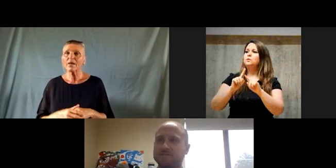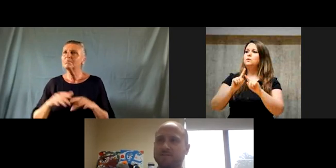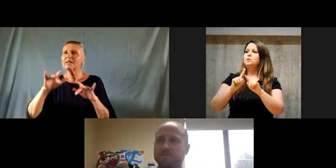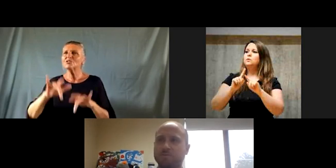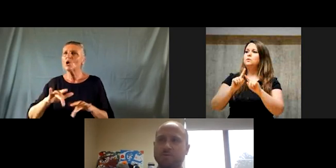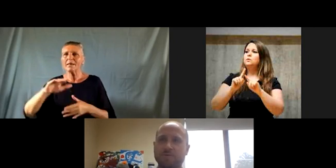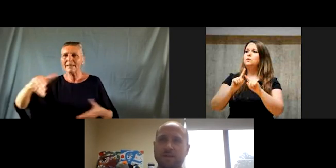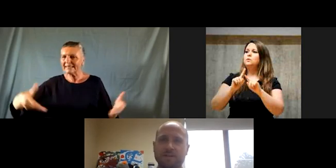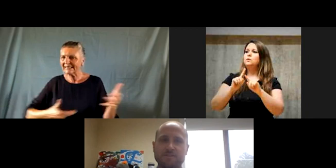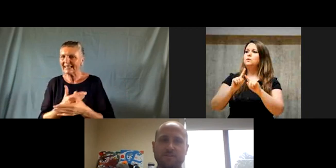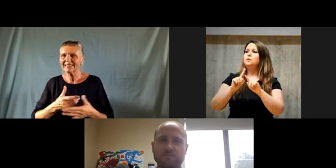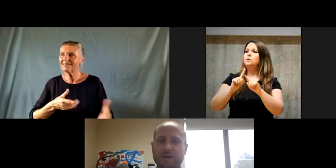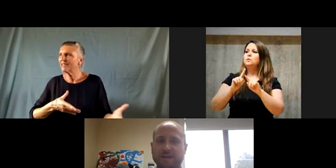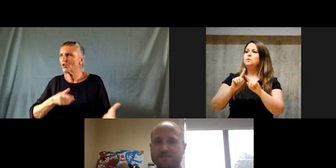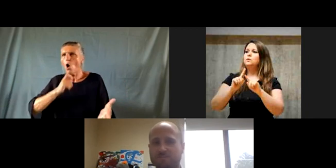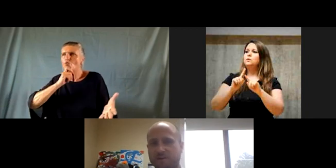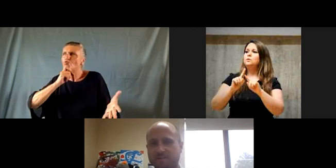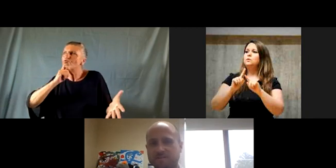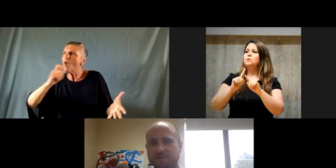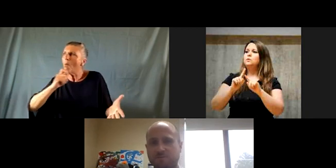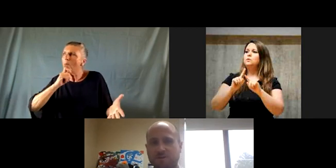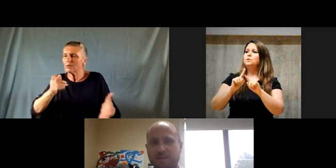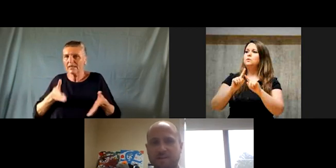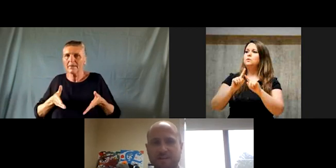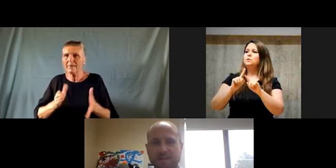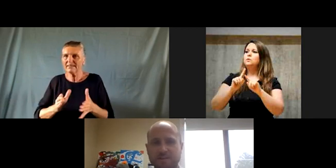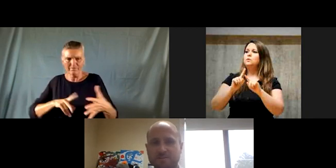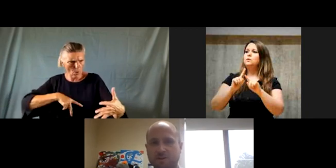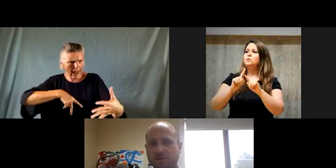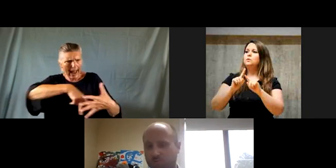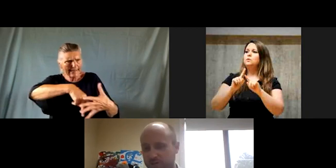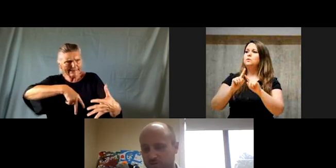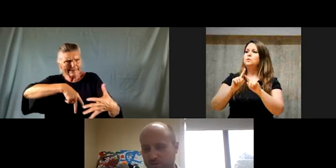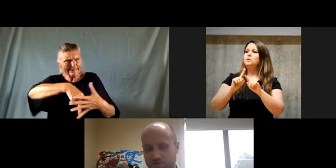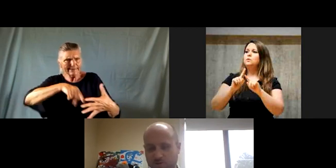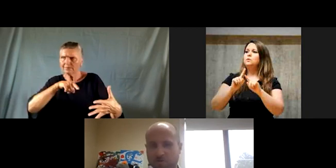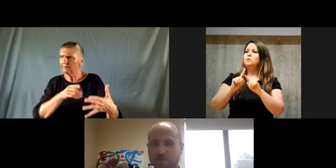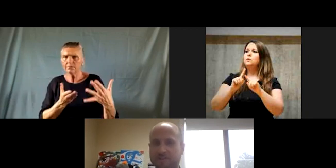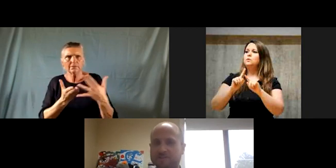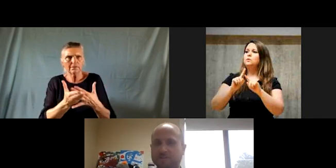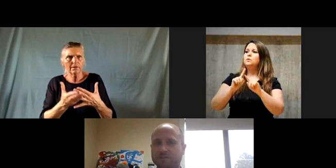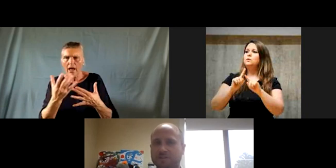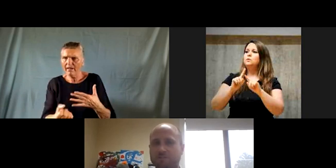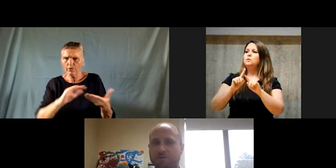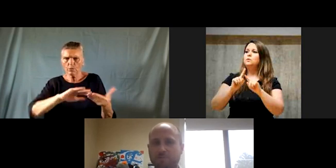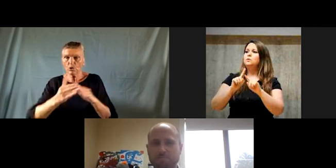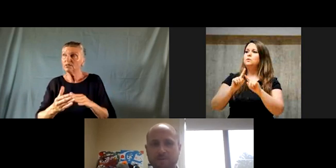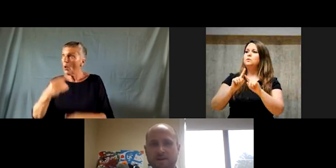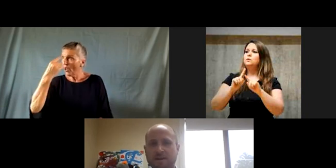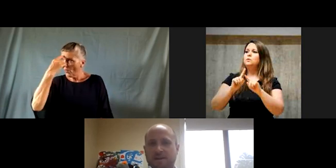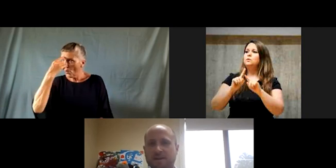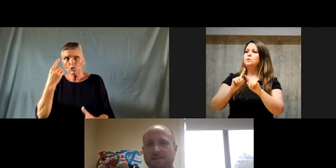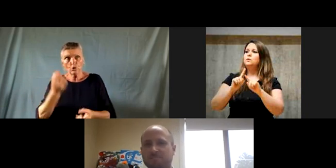that there's not a reporting mechanism for access barriers in the community. So we sought to provide a solution to that